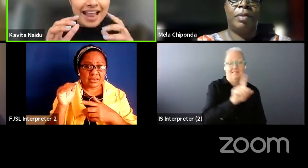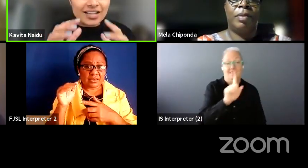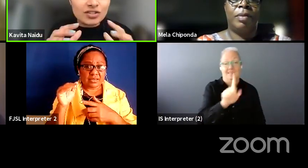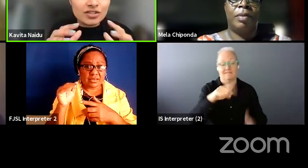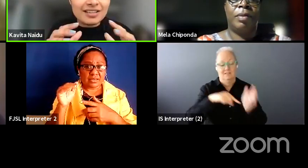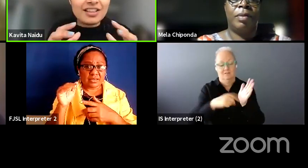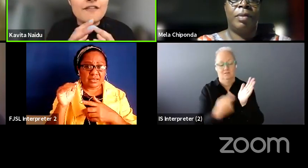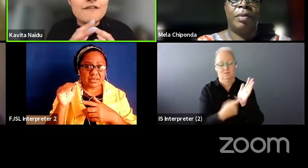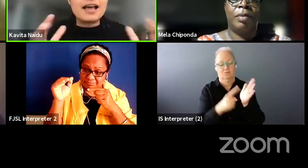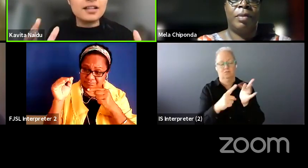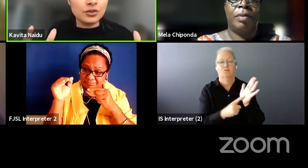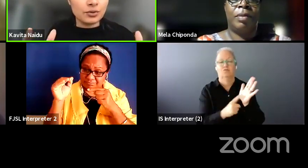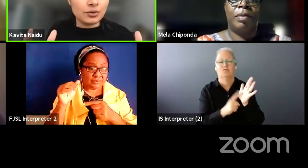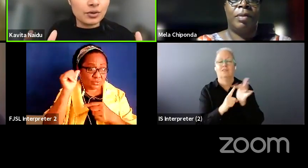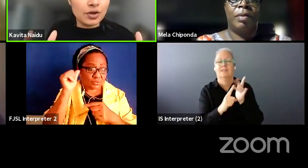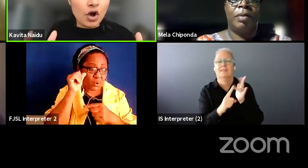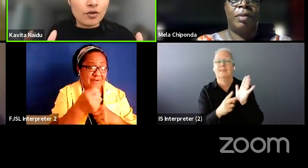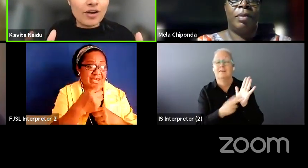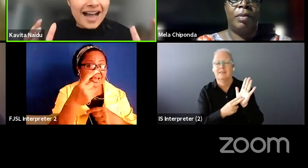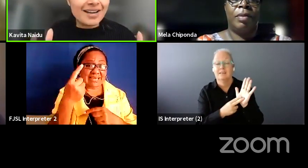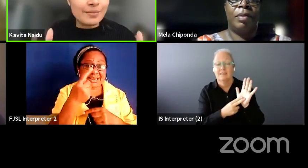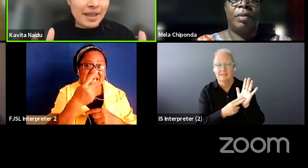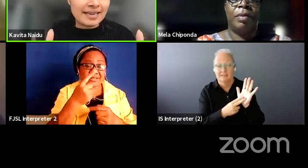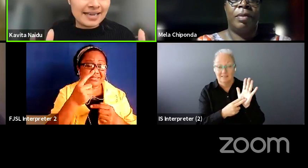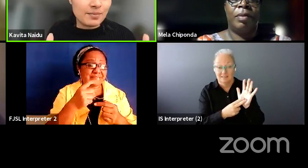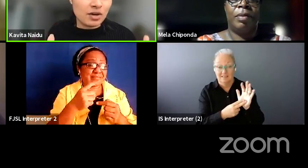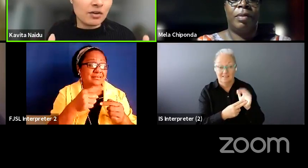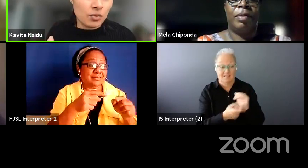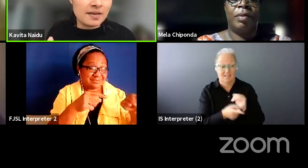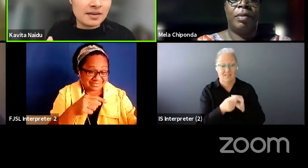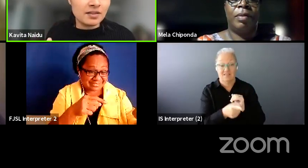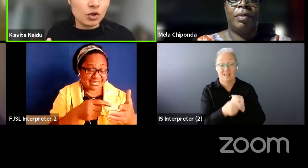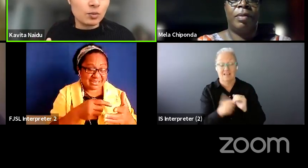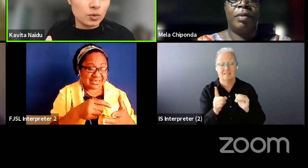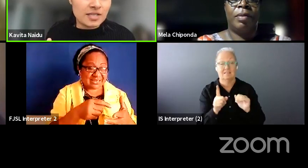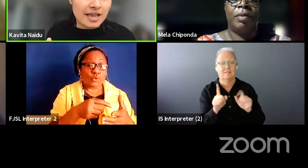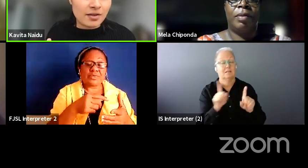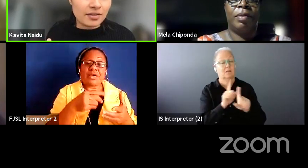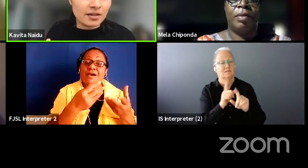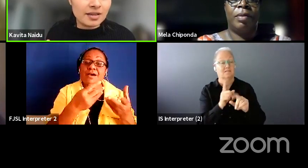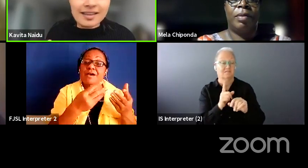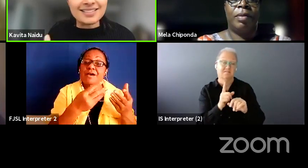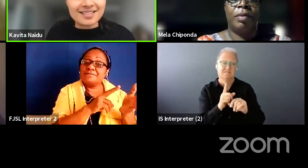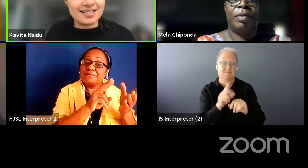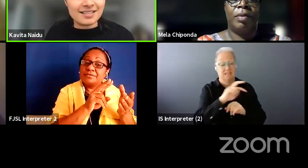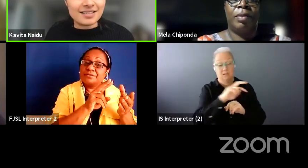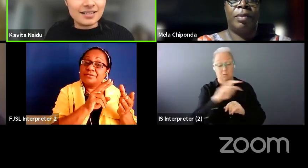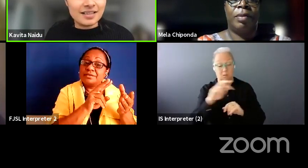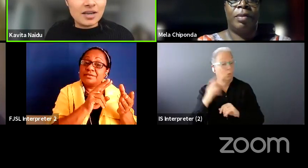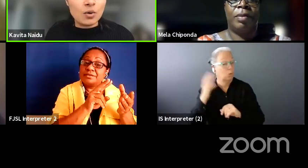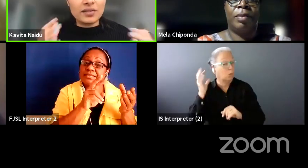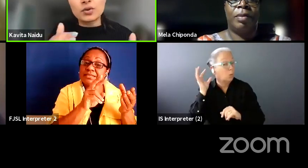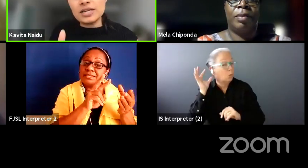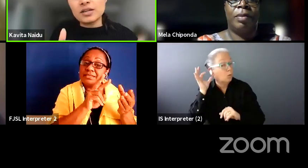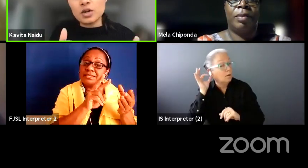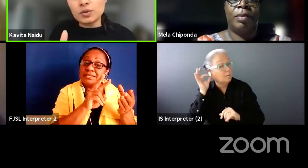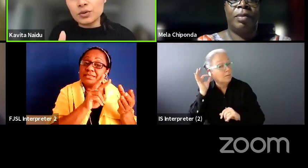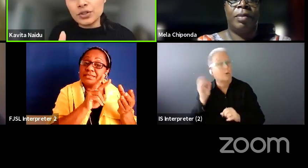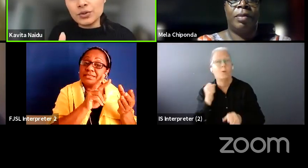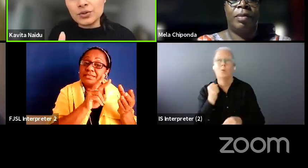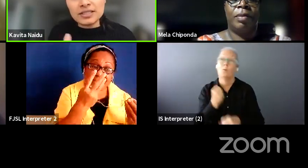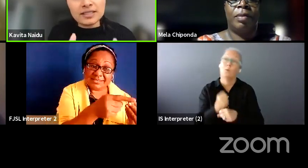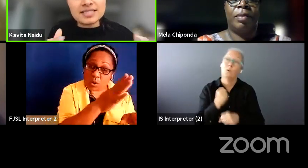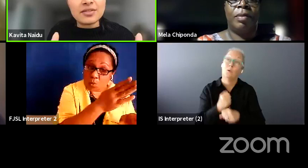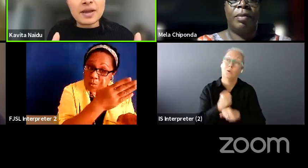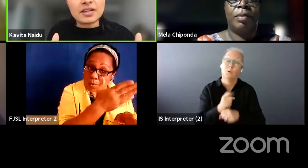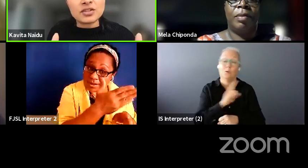is actually the value of unpaid labor of women in the global south? It doesn't. What the Global Green